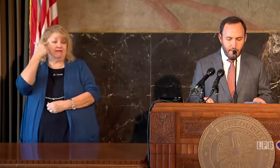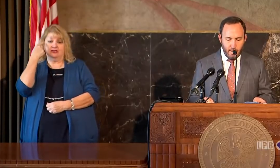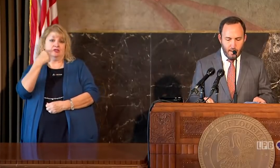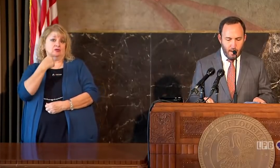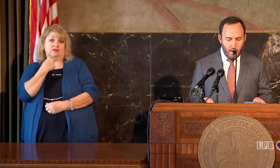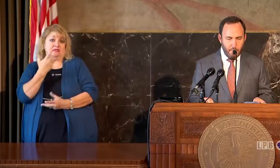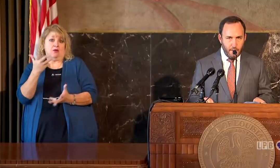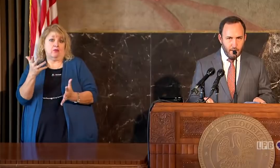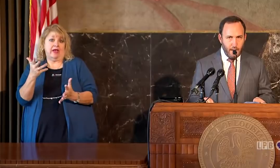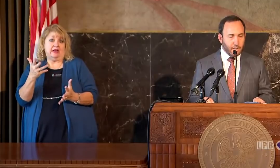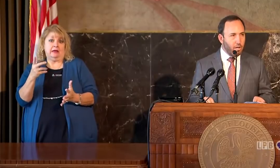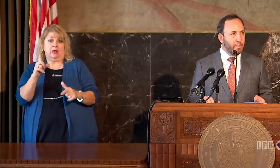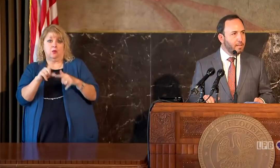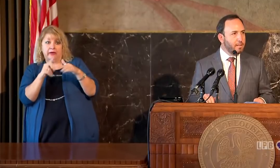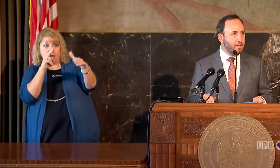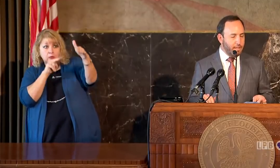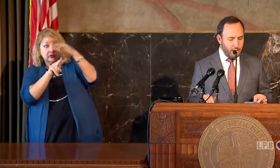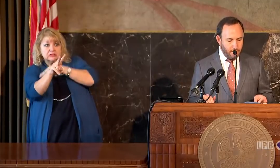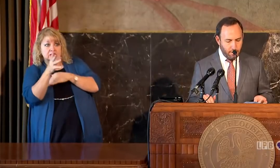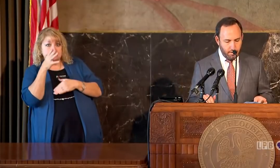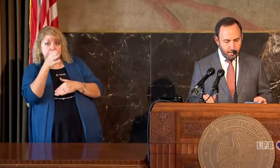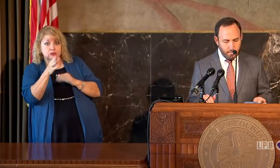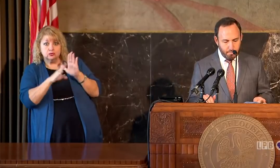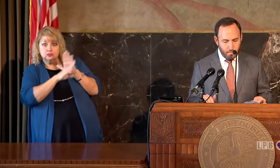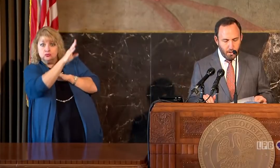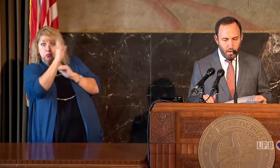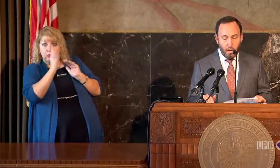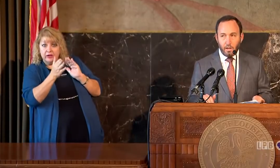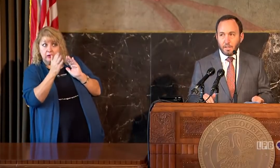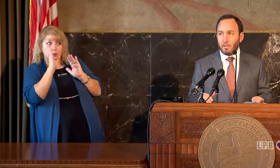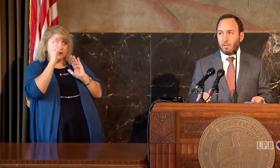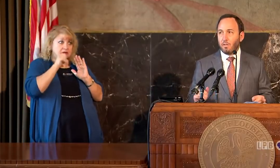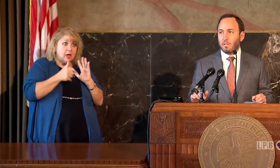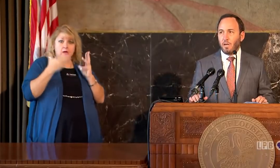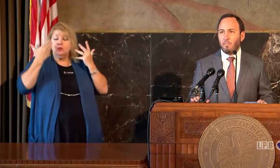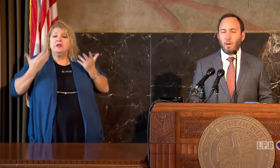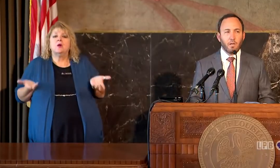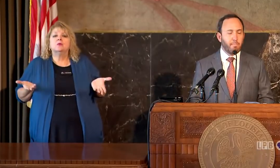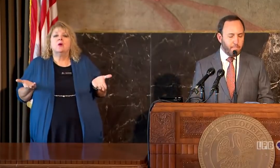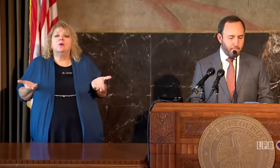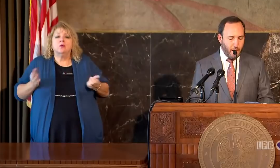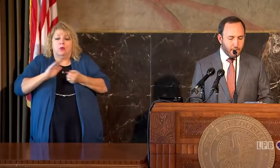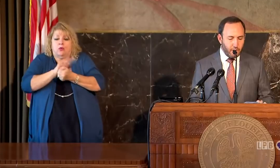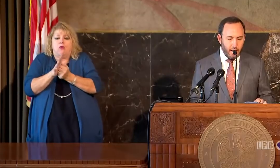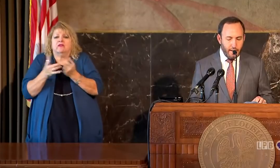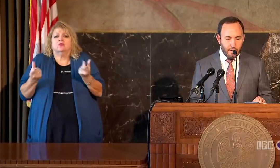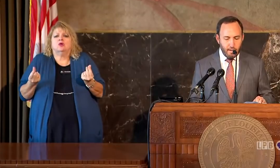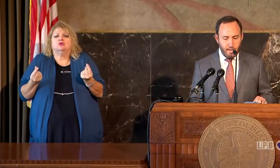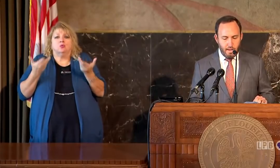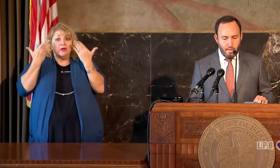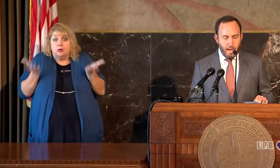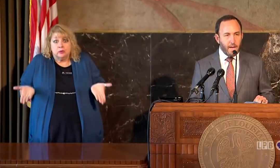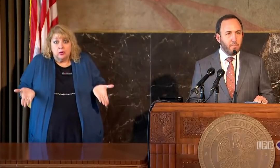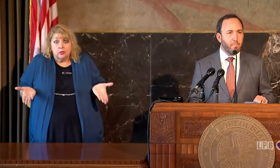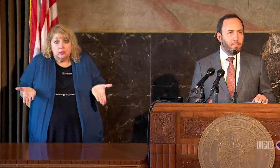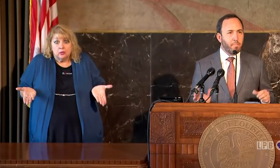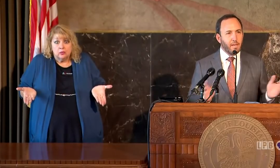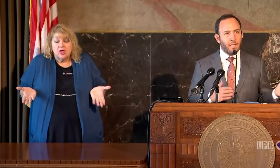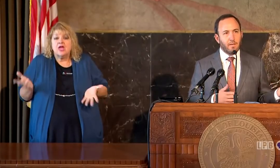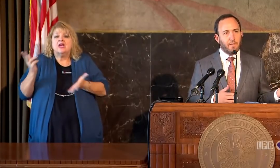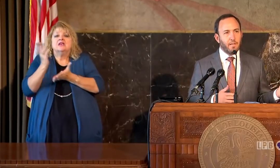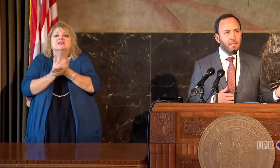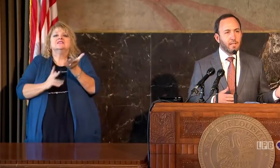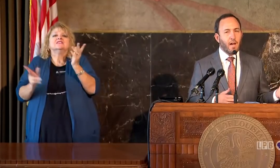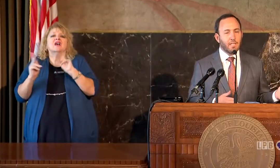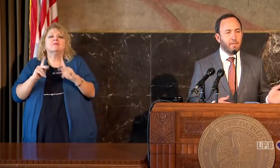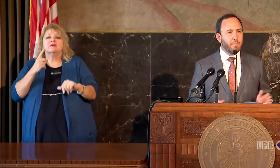absolutely right. As always, it is uncertain here. And I'll tell you, some are postulating that